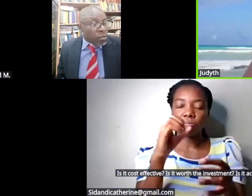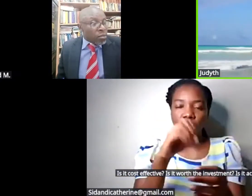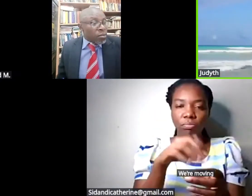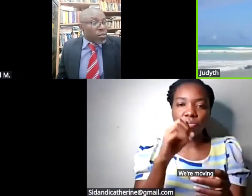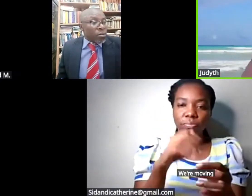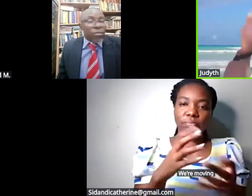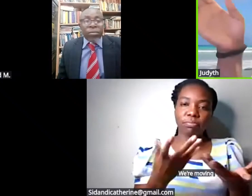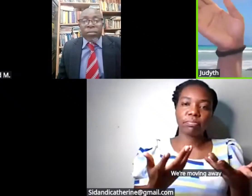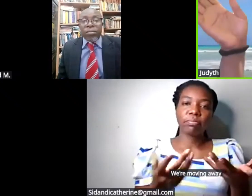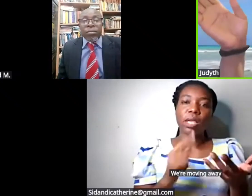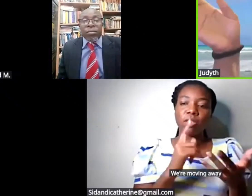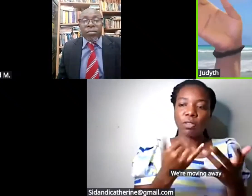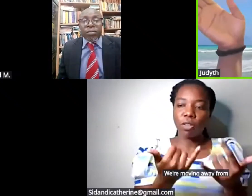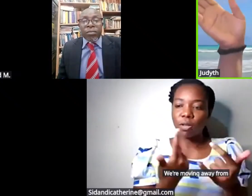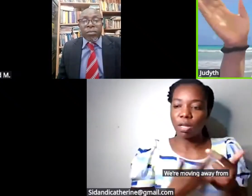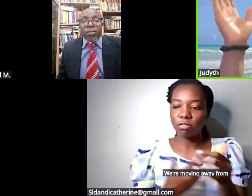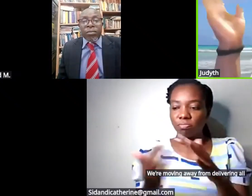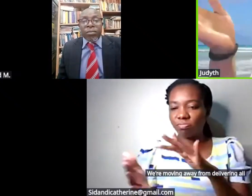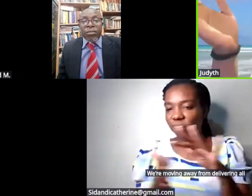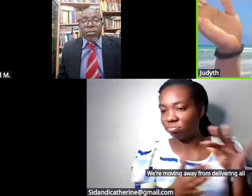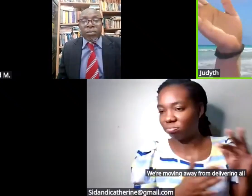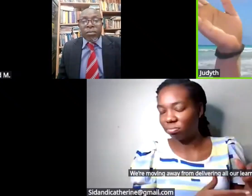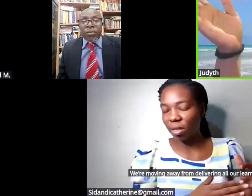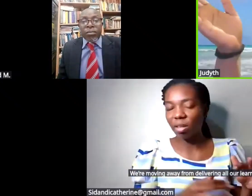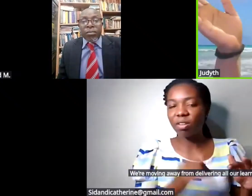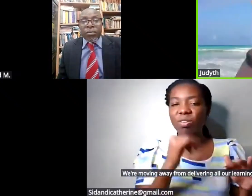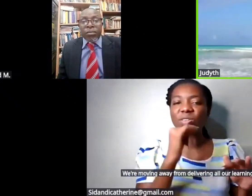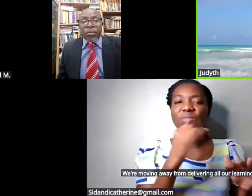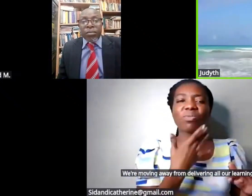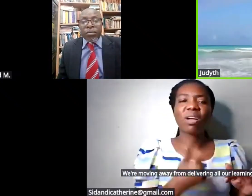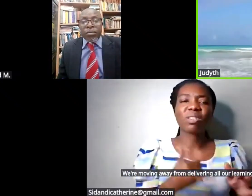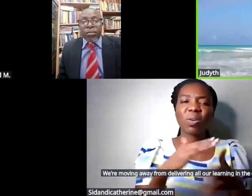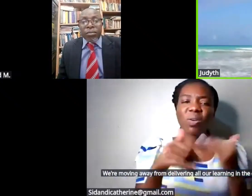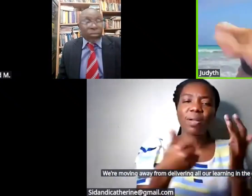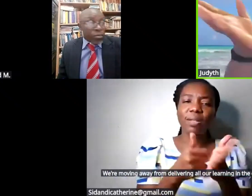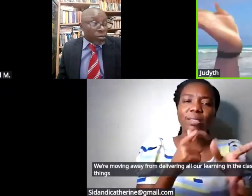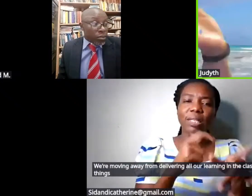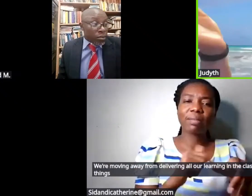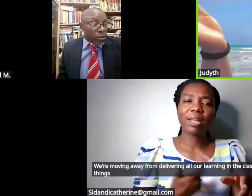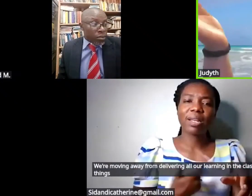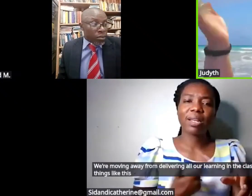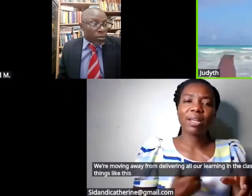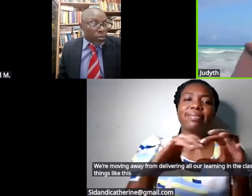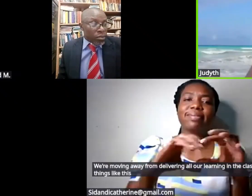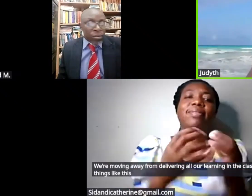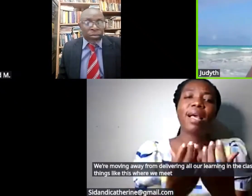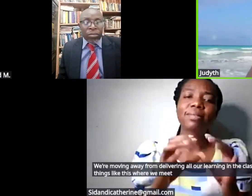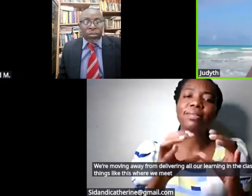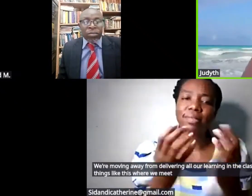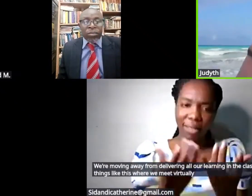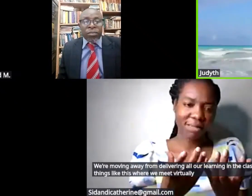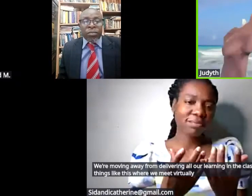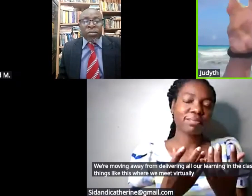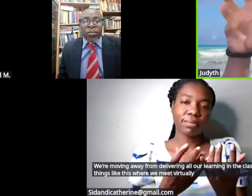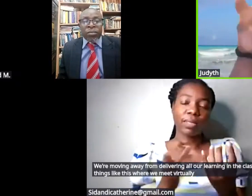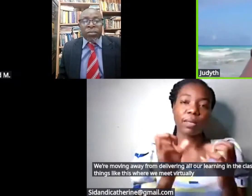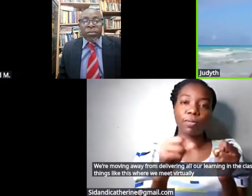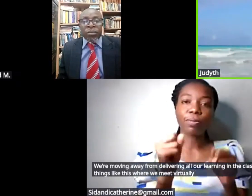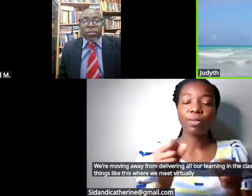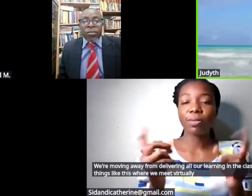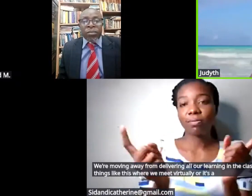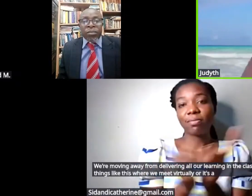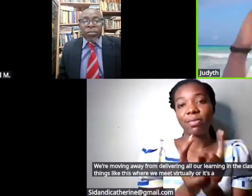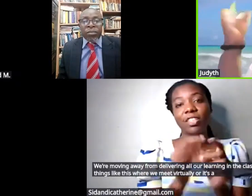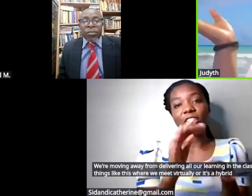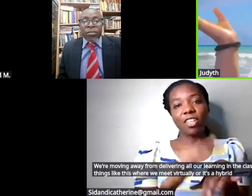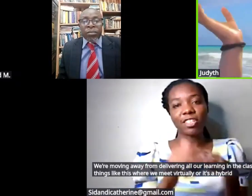from delivering all our learning in the classroom and doing things like this where we meet virtually, or it's a hybrid. Part of it